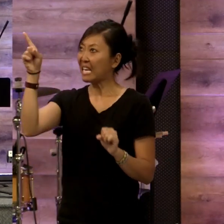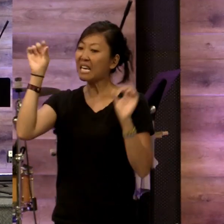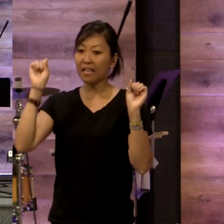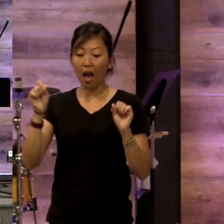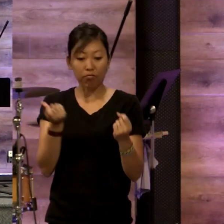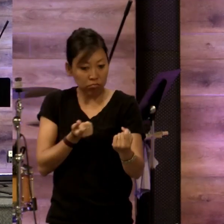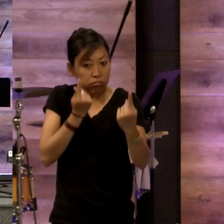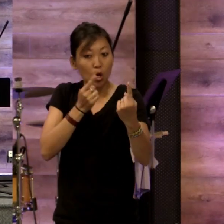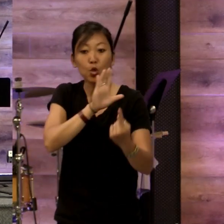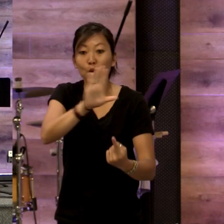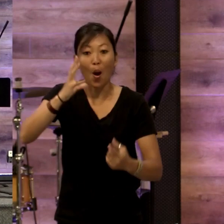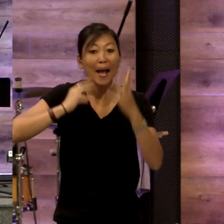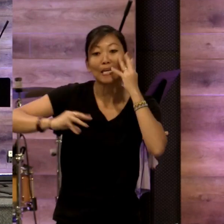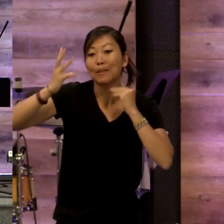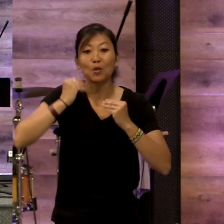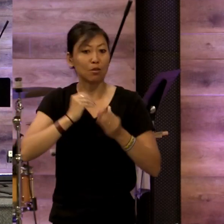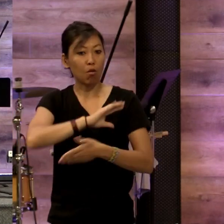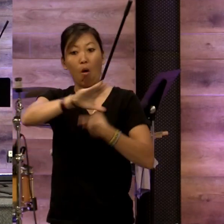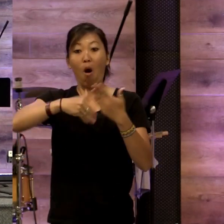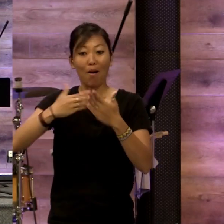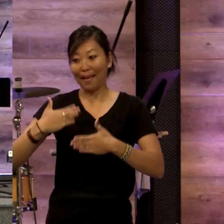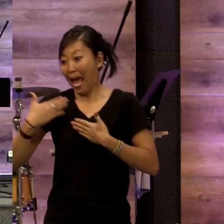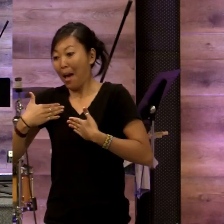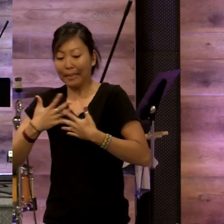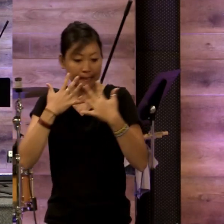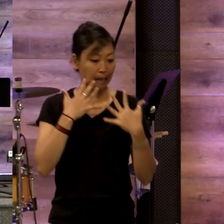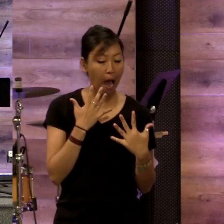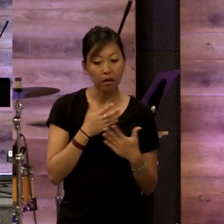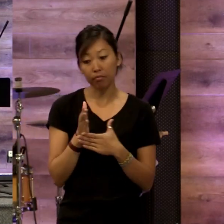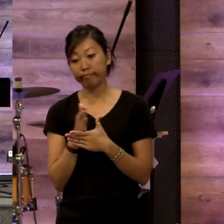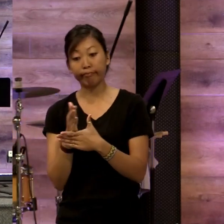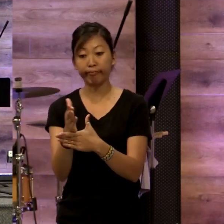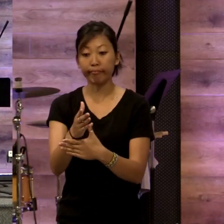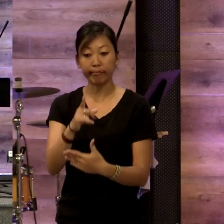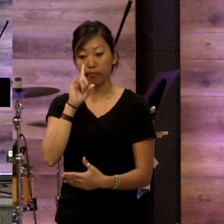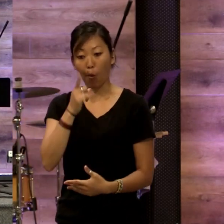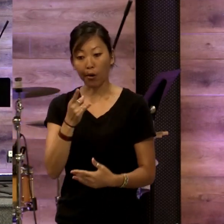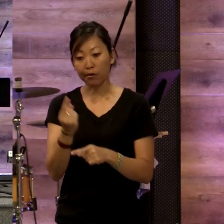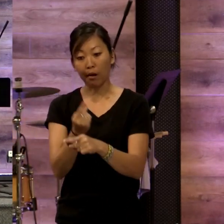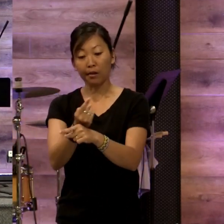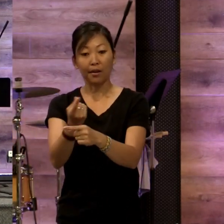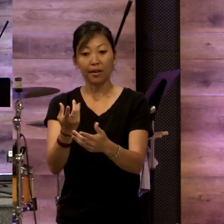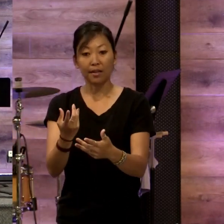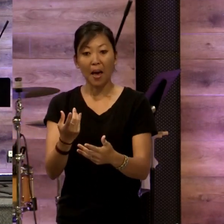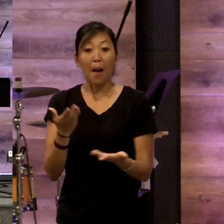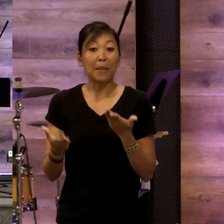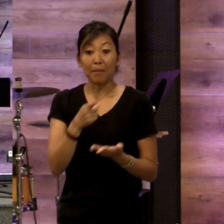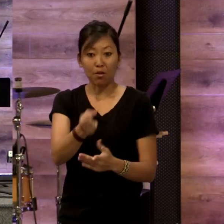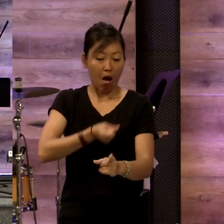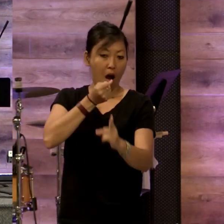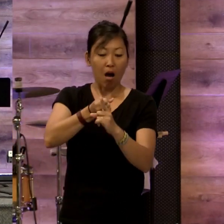human history, so that we, when we have those moments, whether that we maybe don't understand,